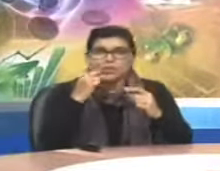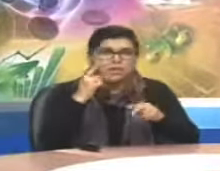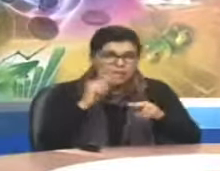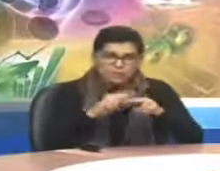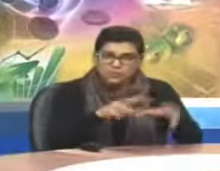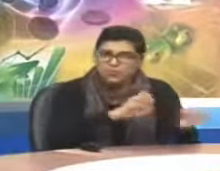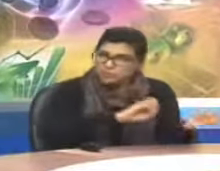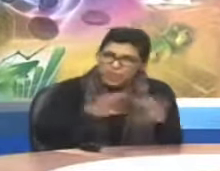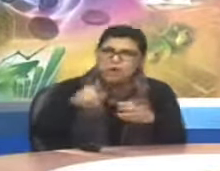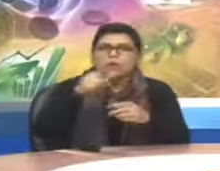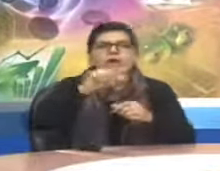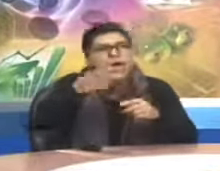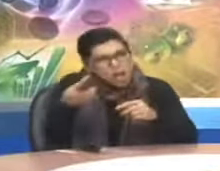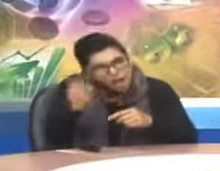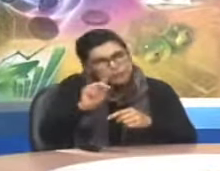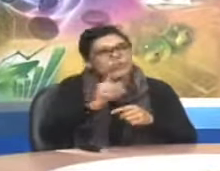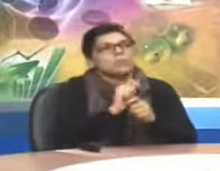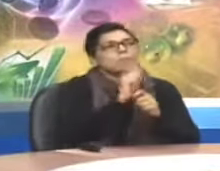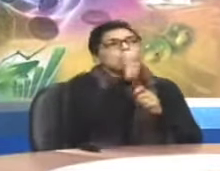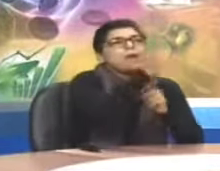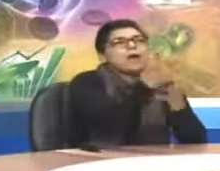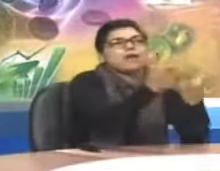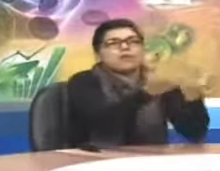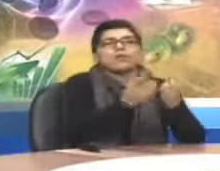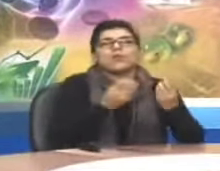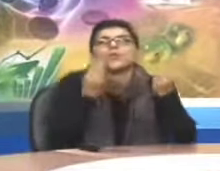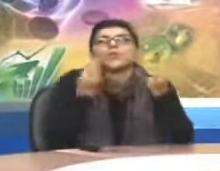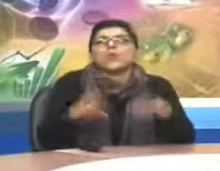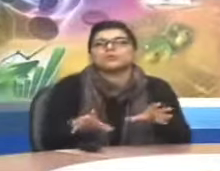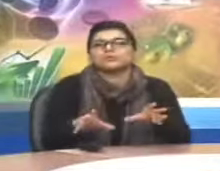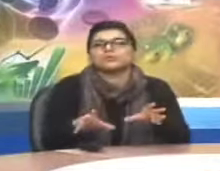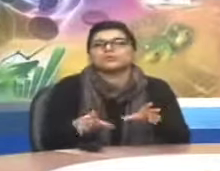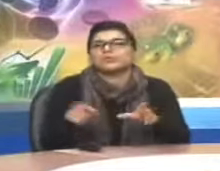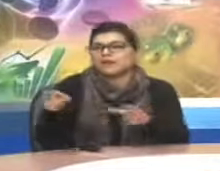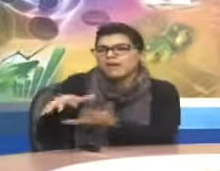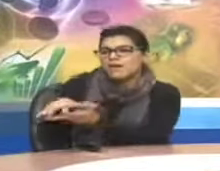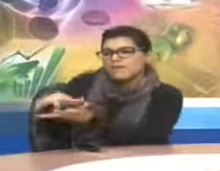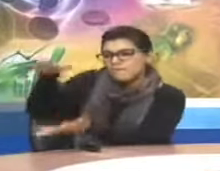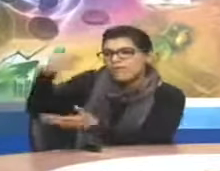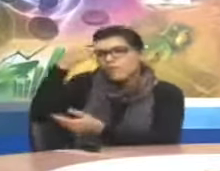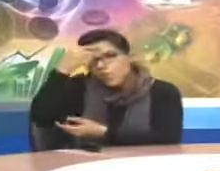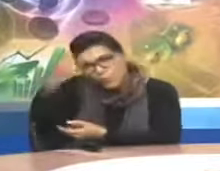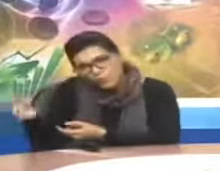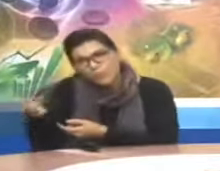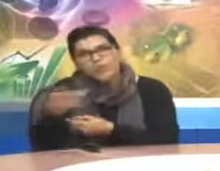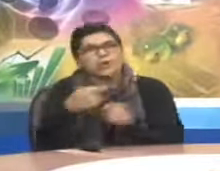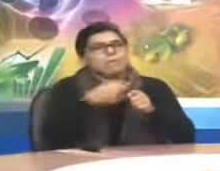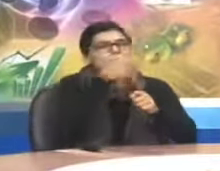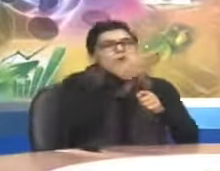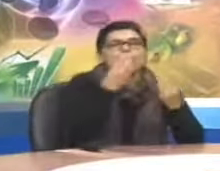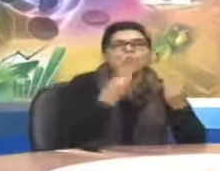your own self. You can throw it or you can keep them